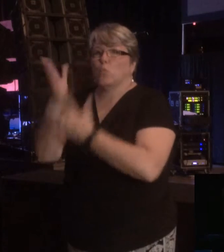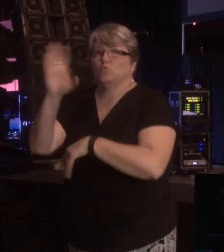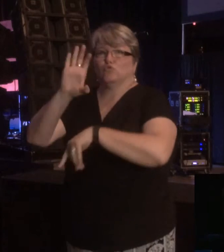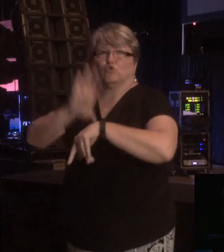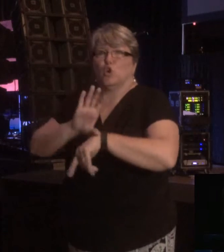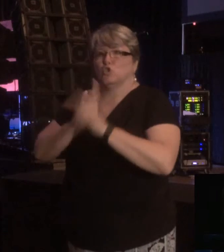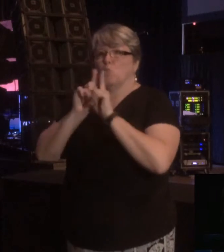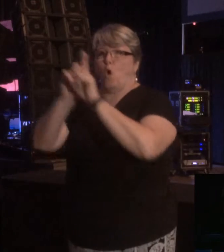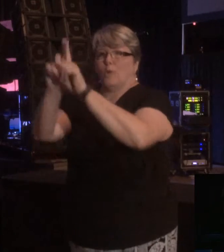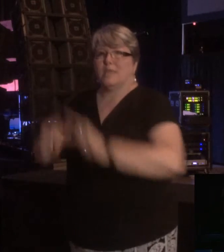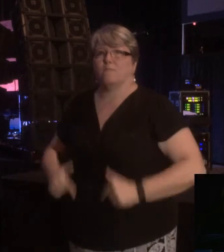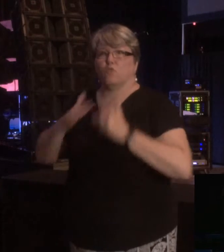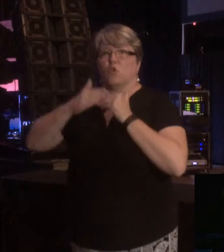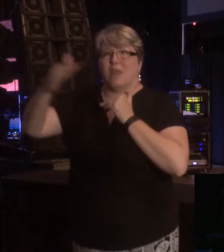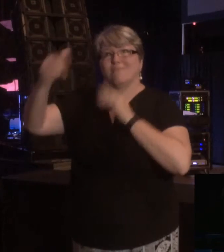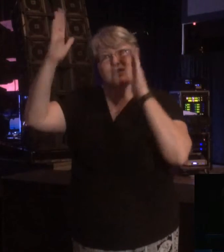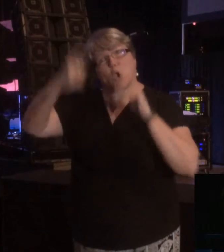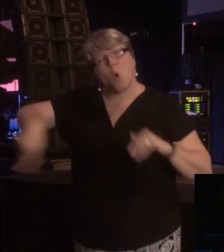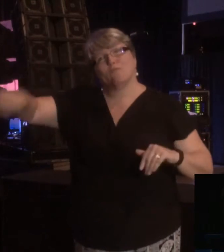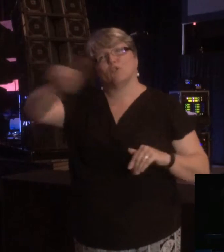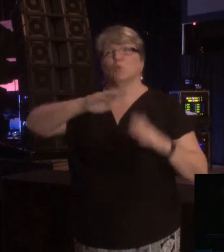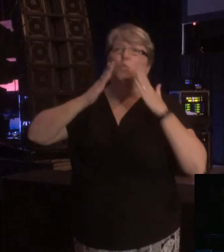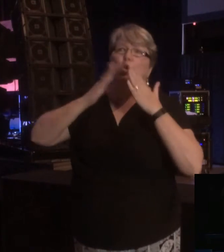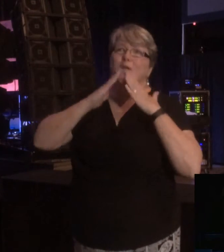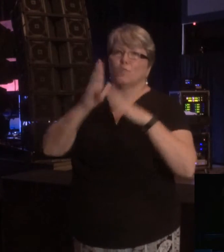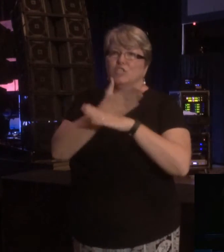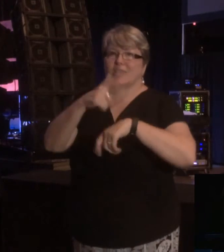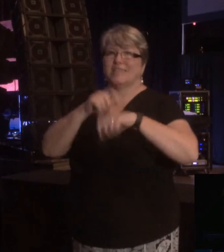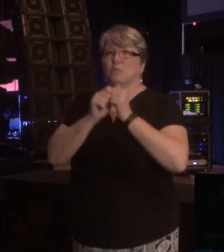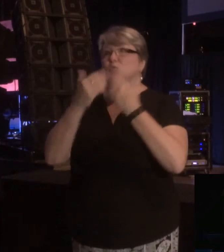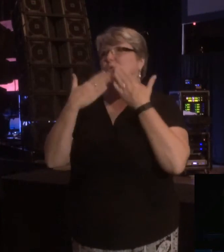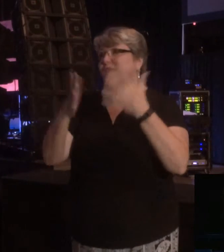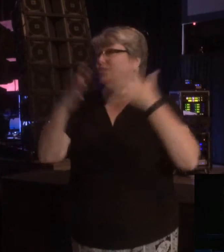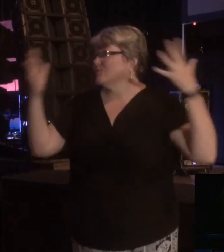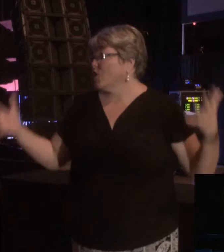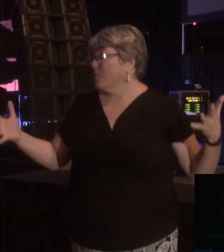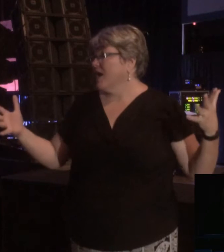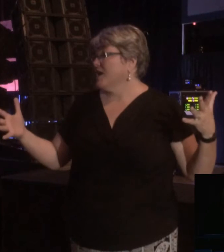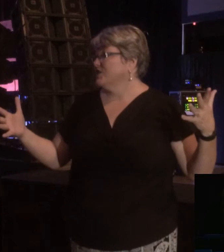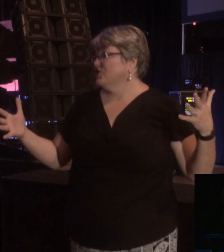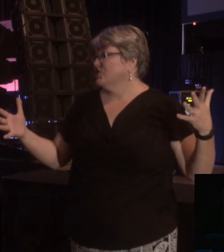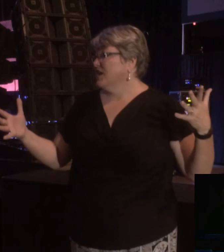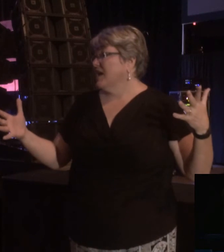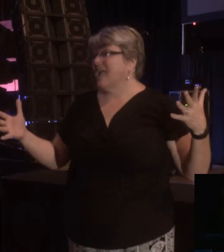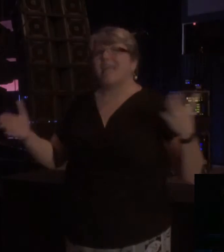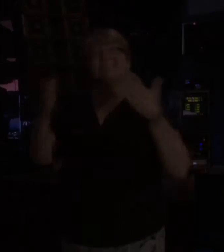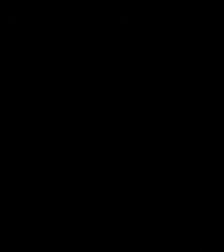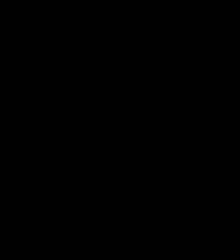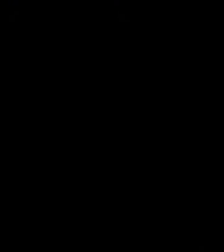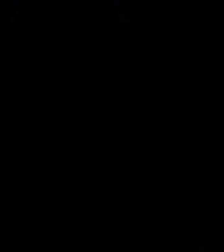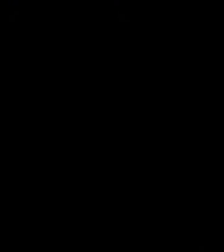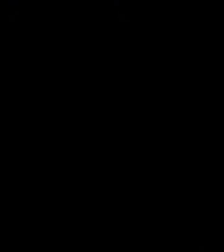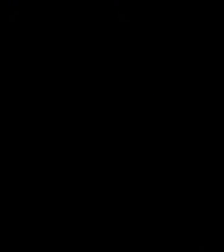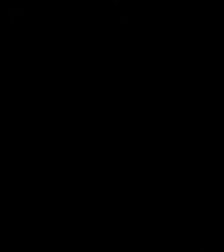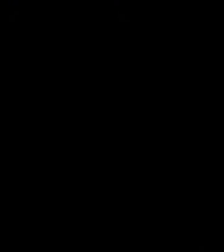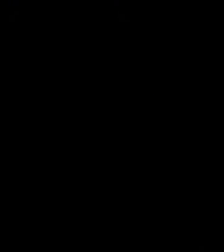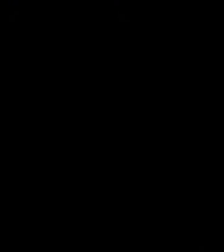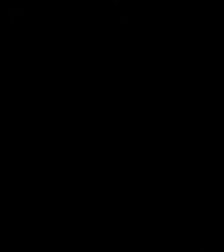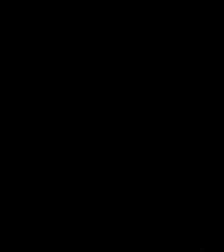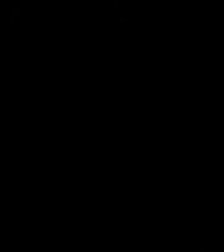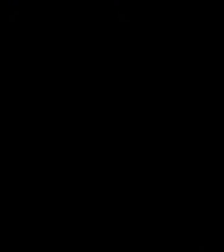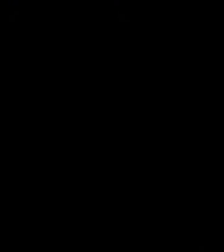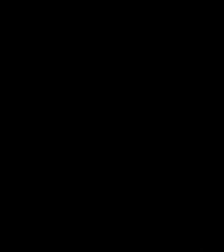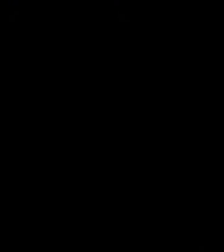you. How do you identify wise counsel? You're like, well, my roommate, right? I mean, so like you're saying wise